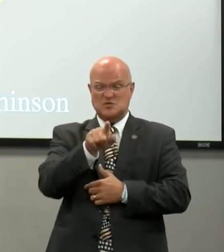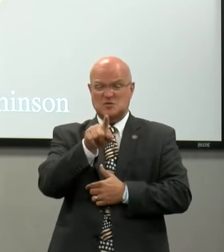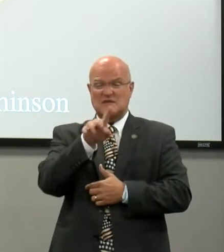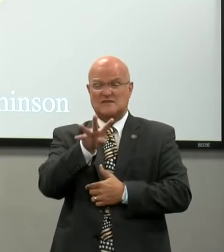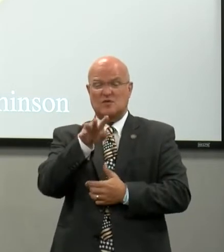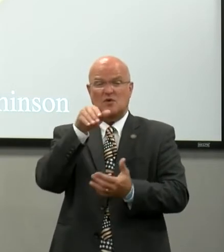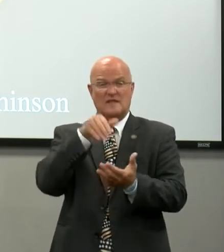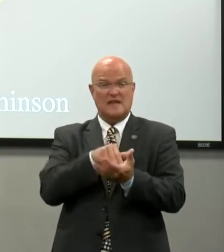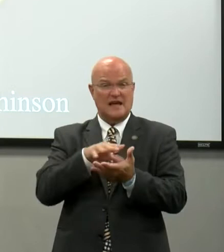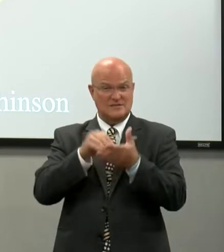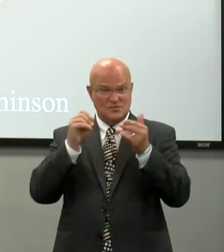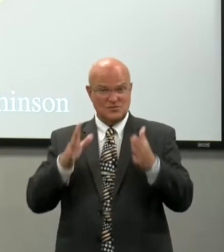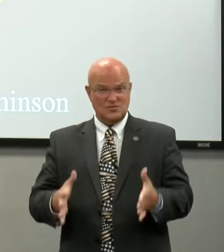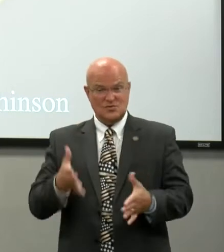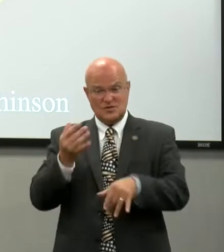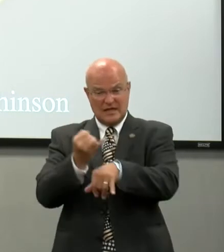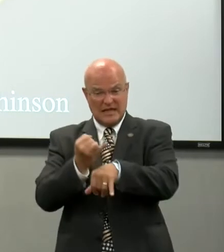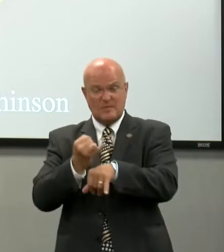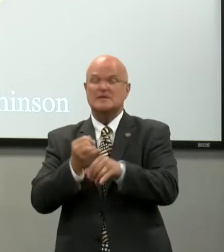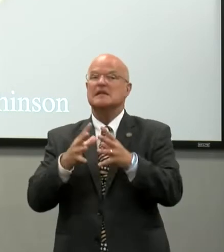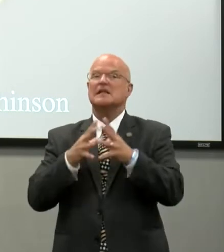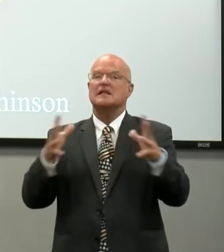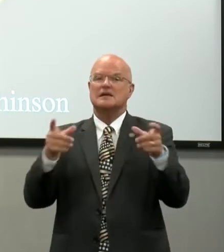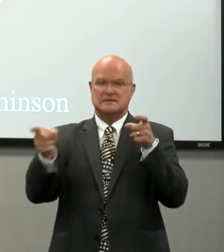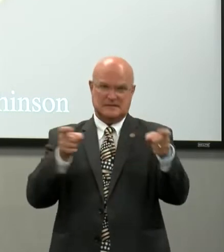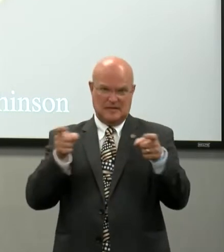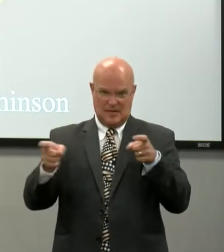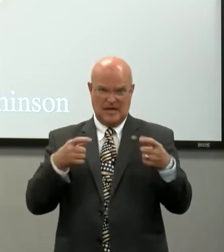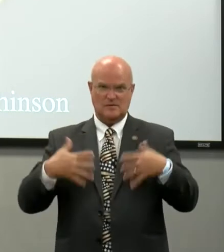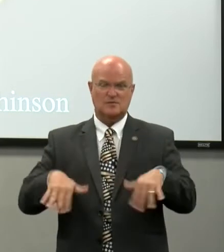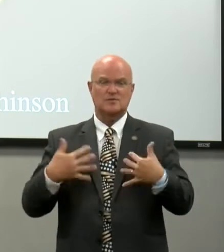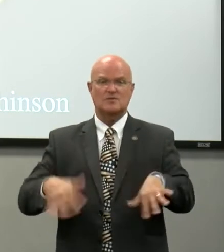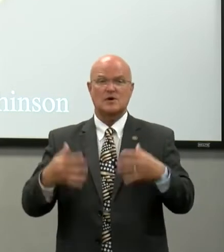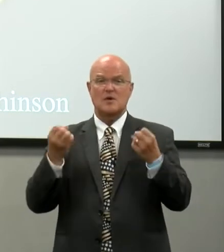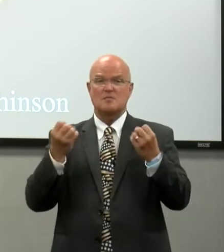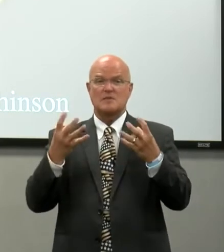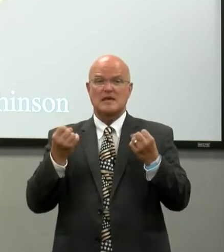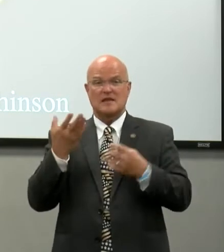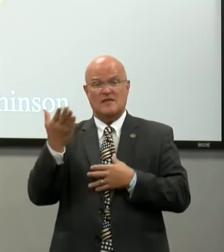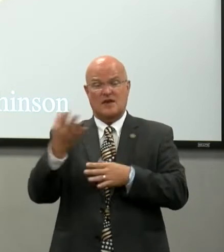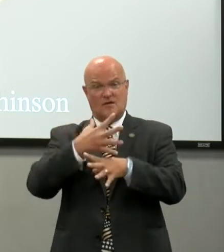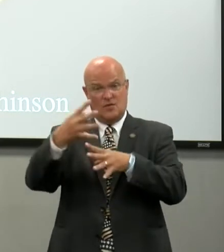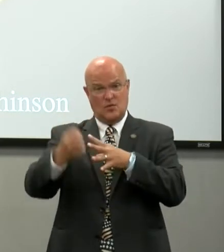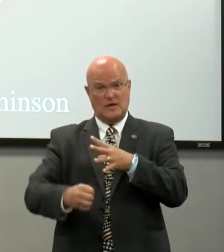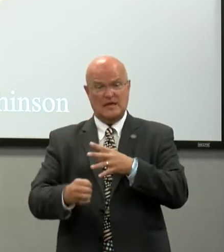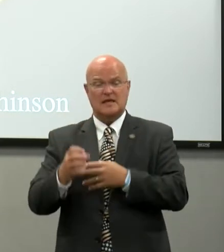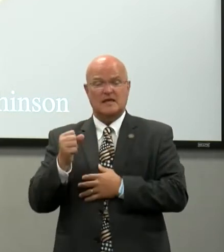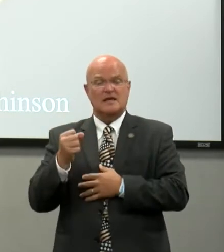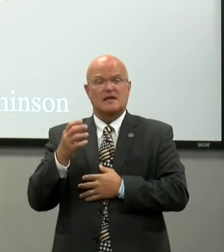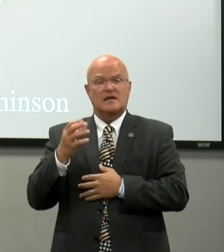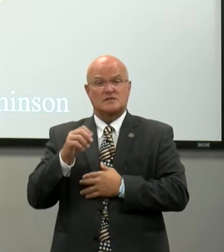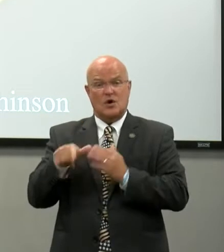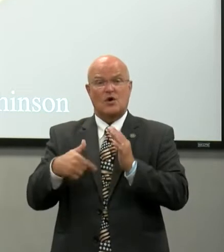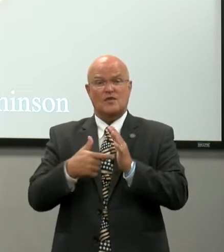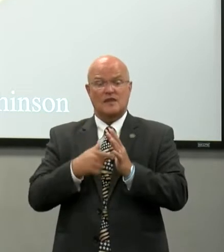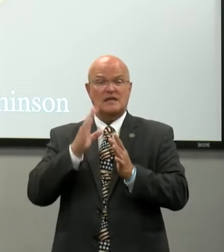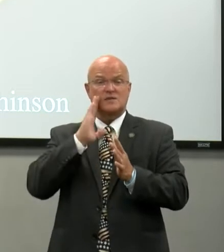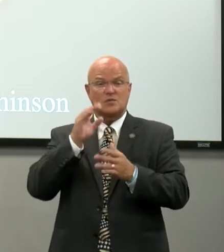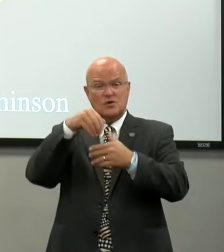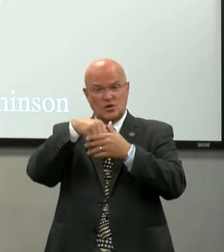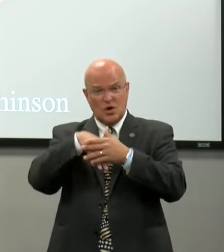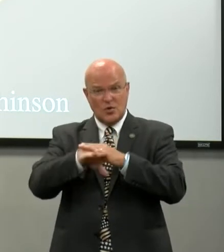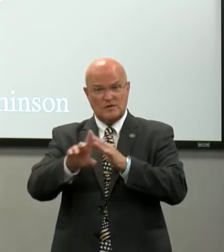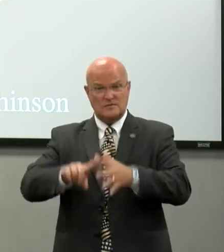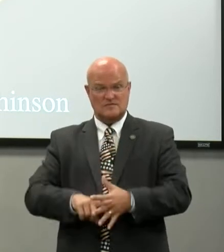24,000 students there, that's a lot to manage. Many of them will be there over the weekend, and so this will go